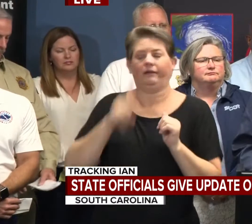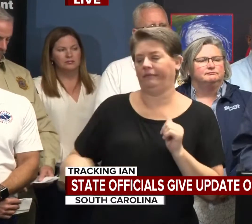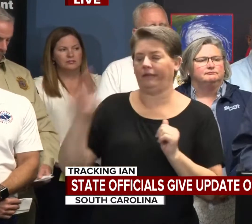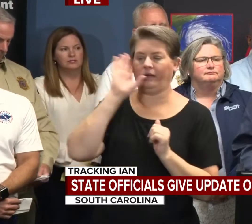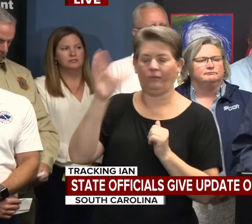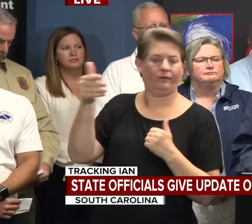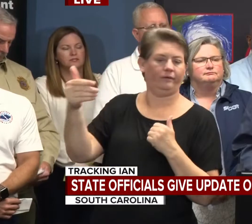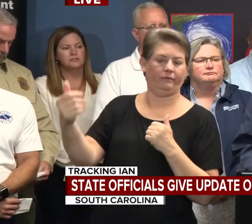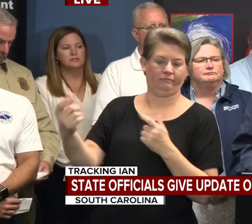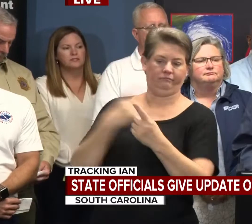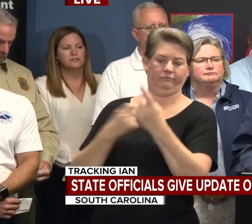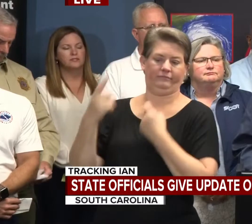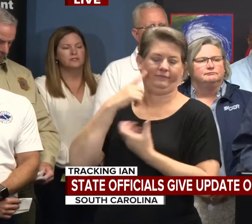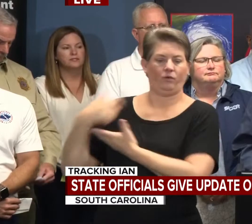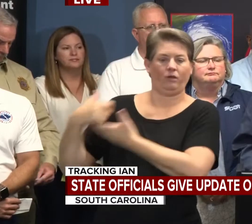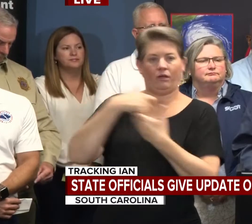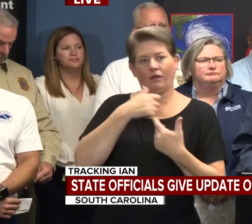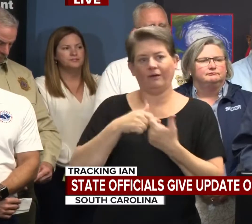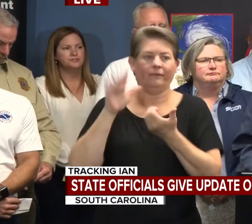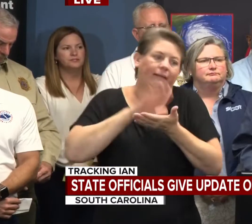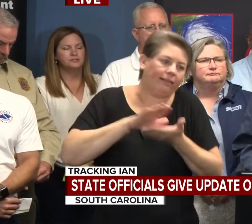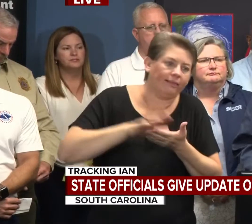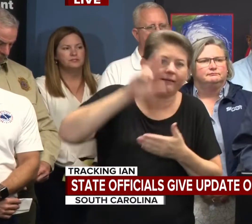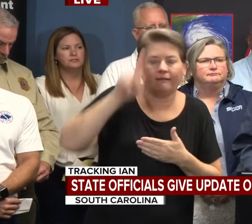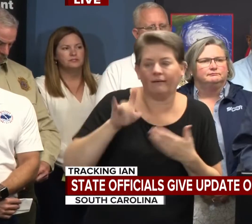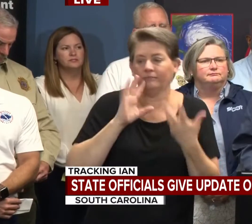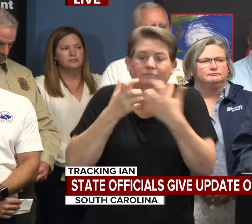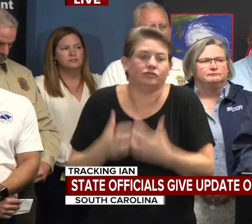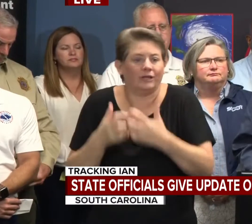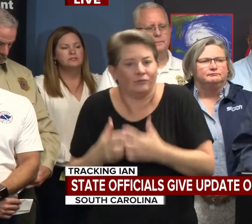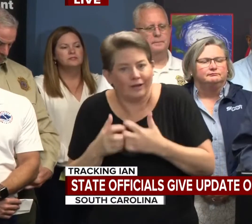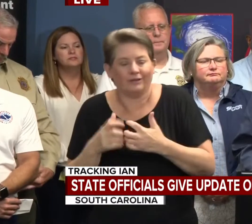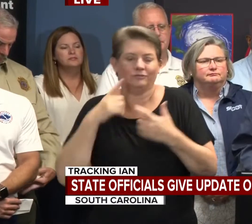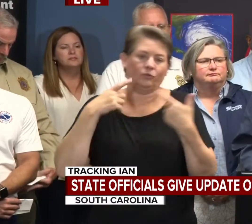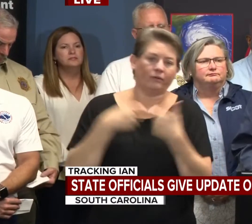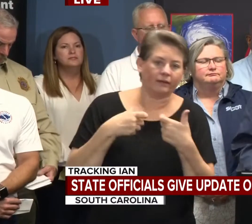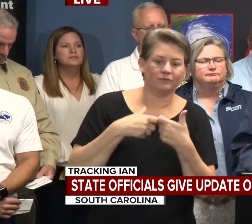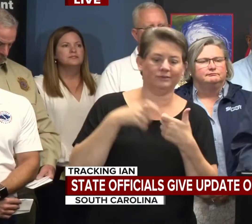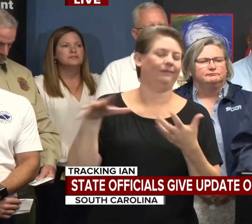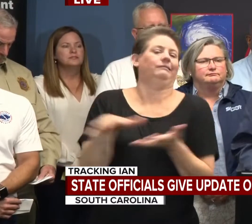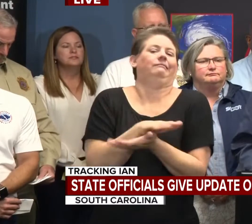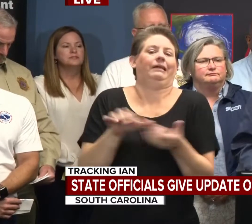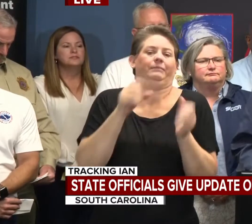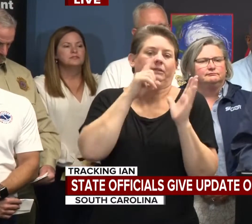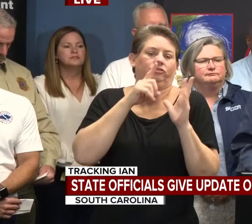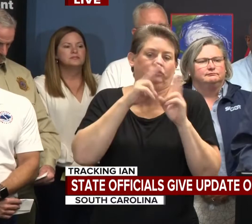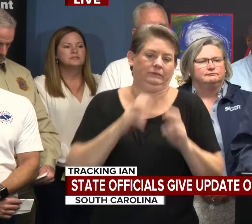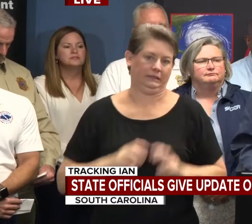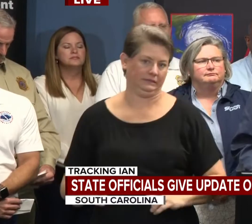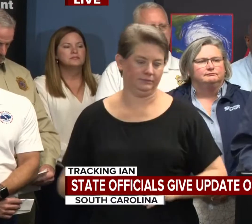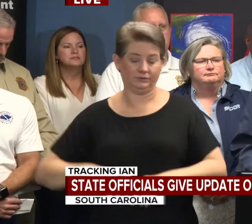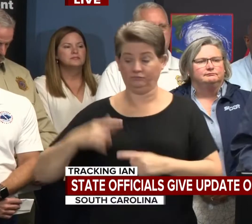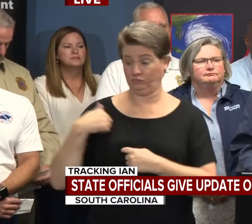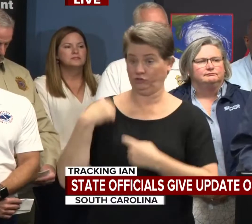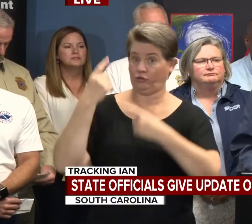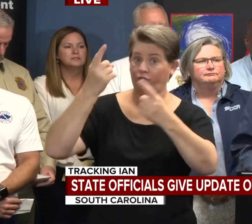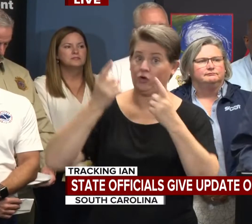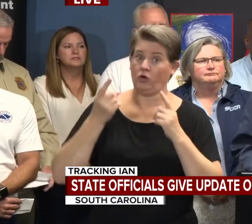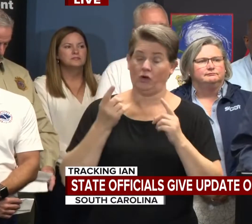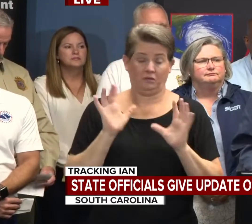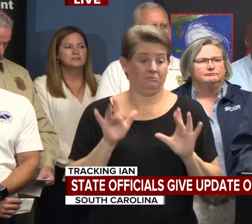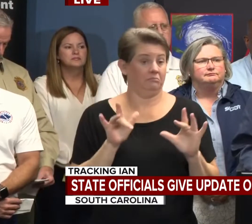requests for debris management assistance, generators, and also damage assessment. Damages have been light so far,